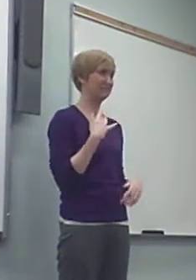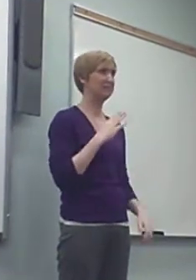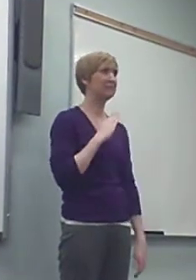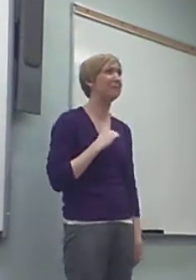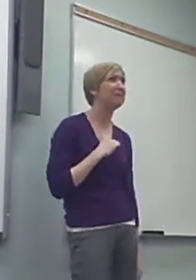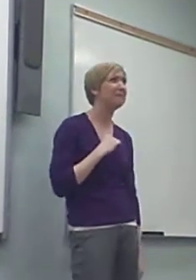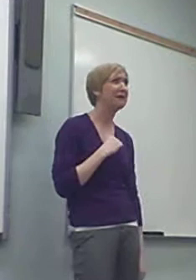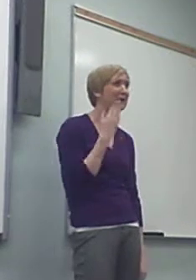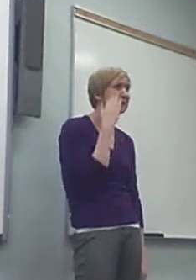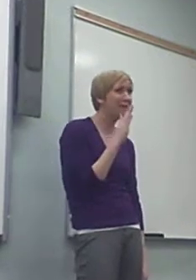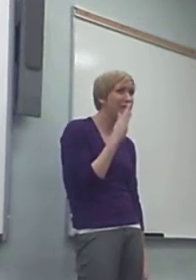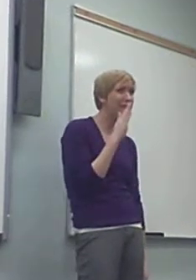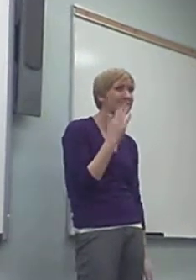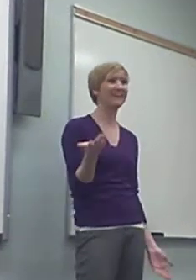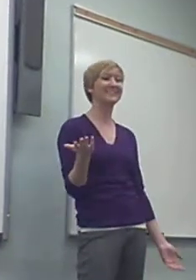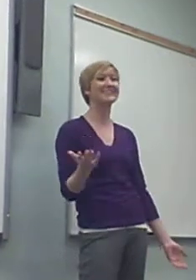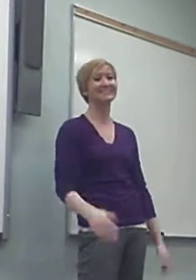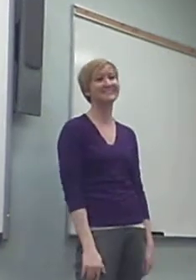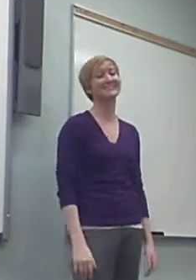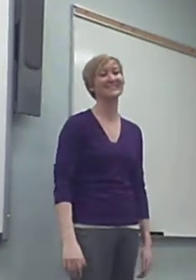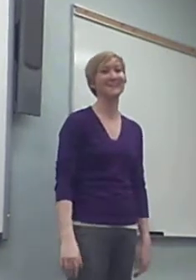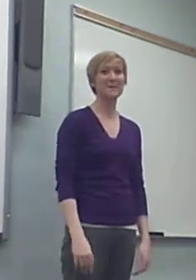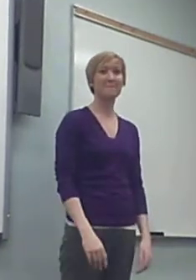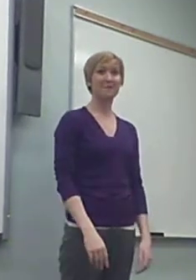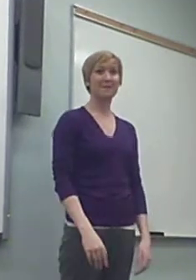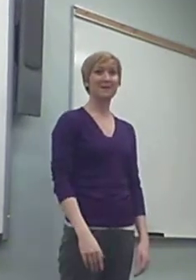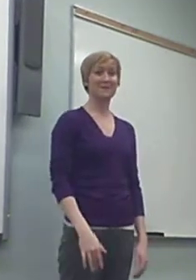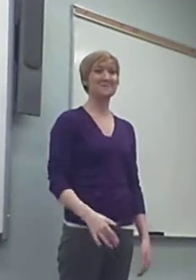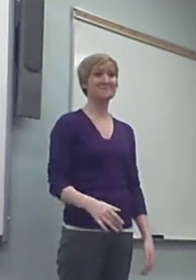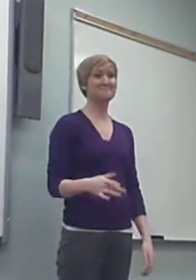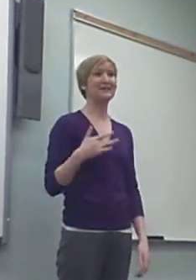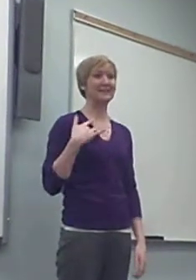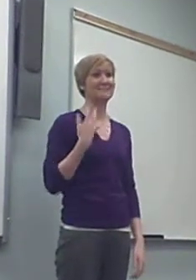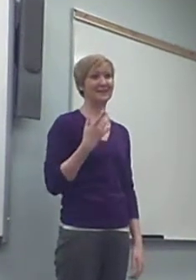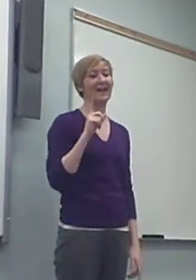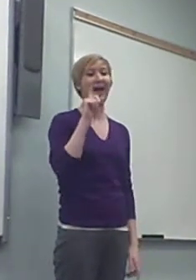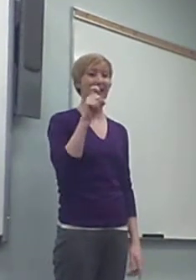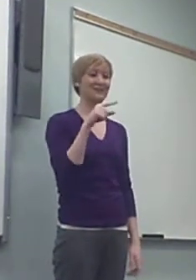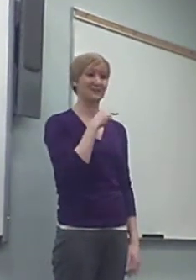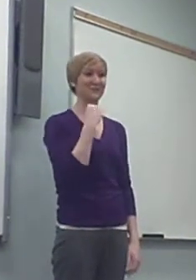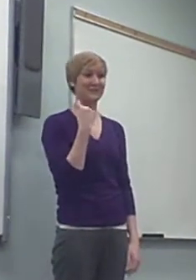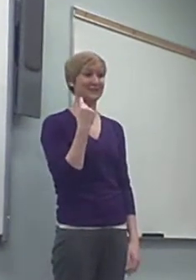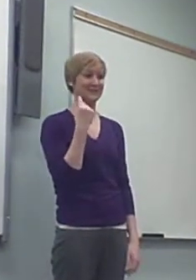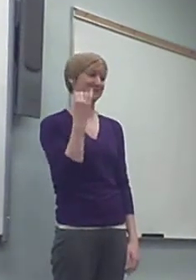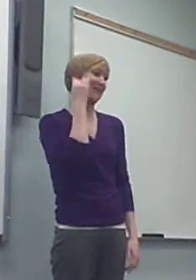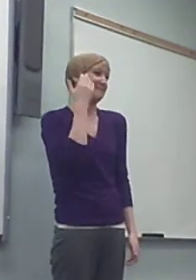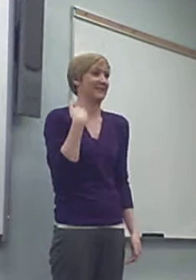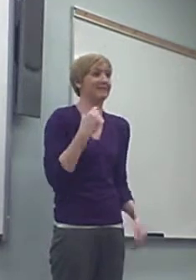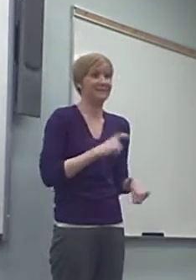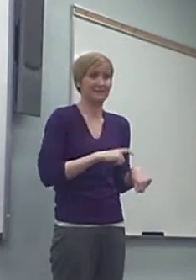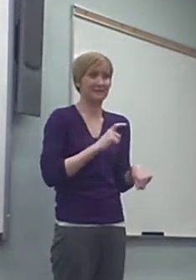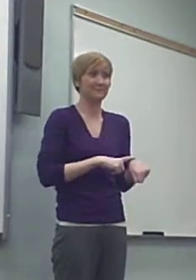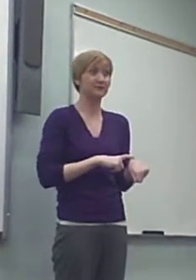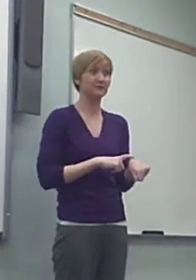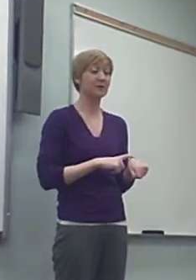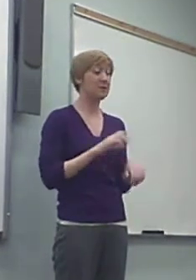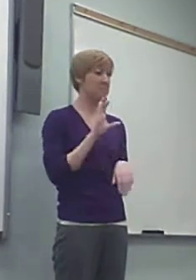the people that I like to ask, the priests, if they have time. But really, in a church setting, you have people like